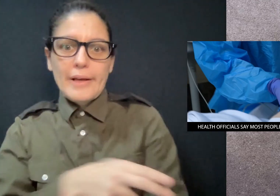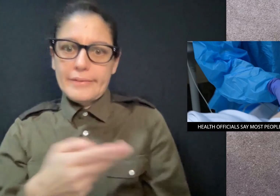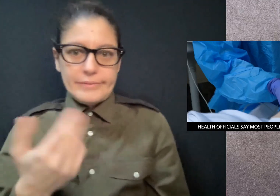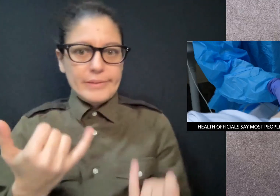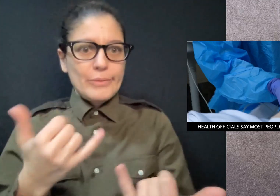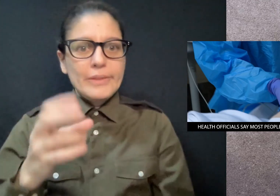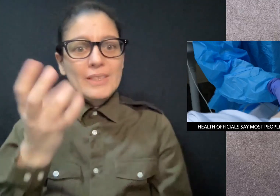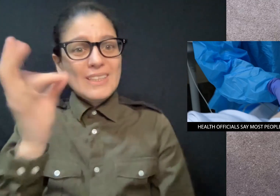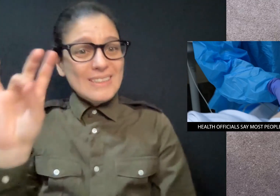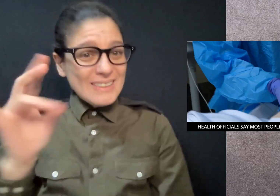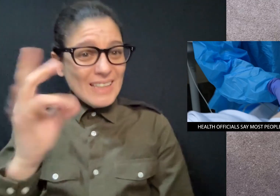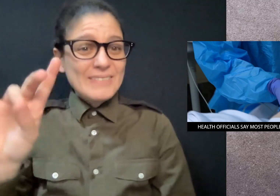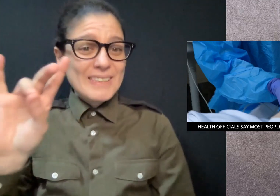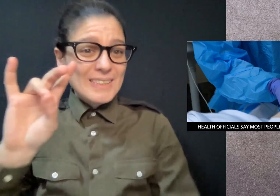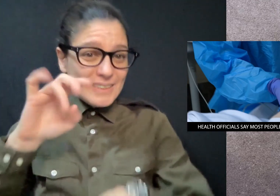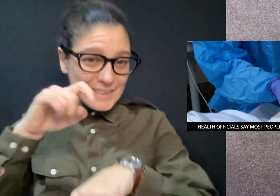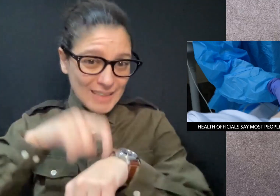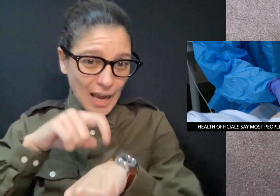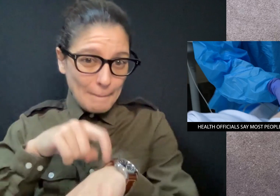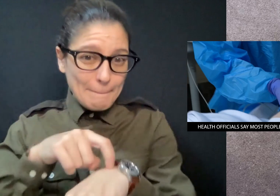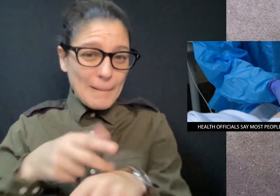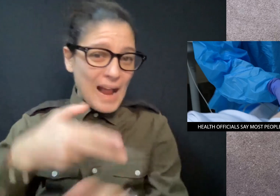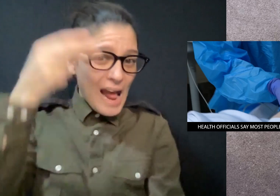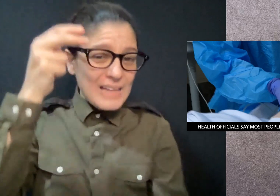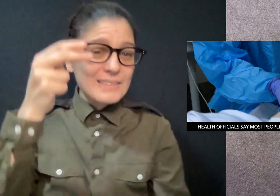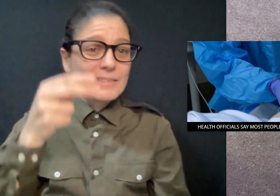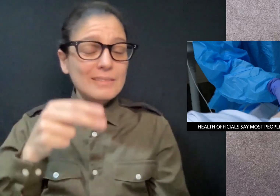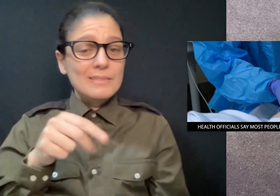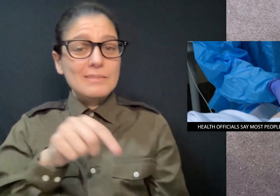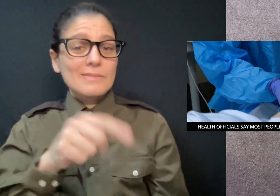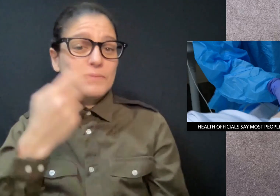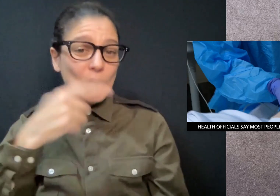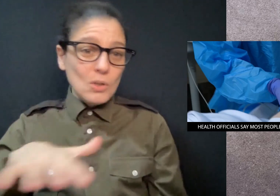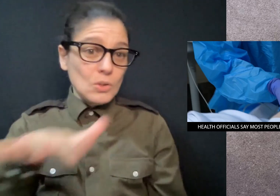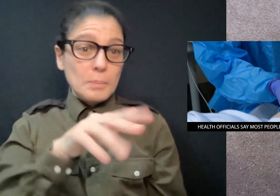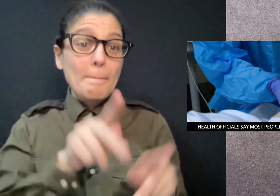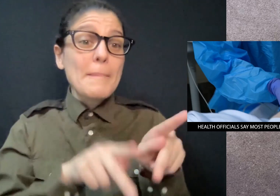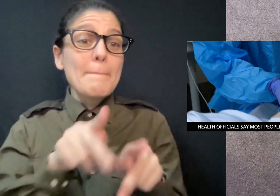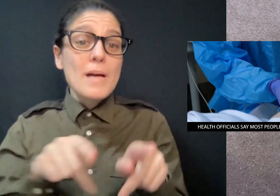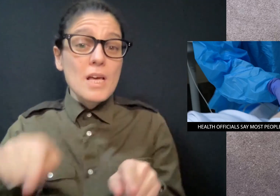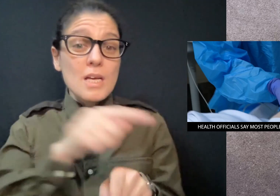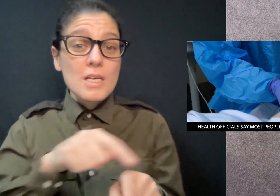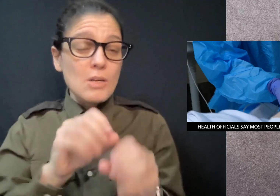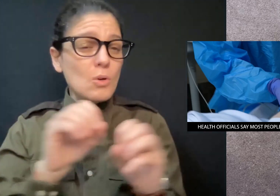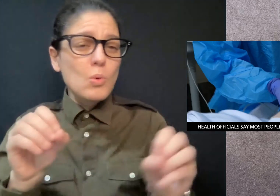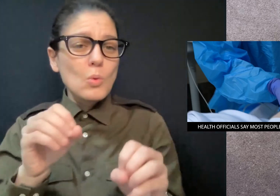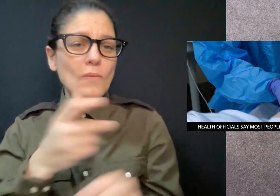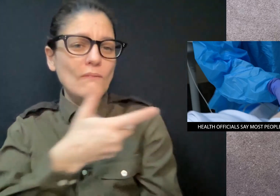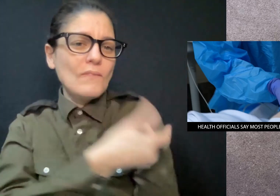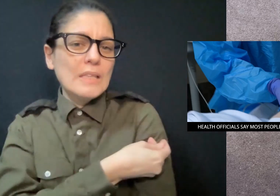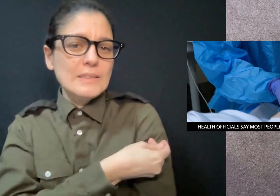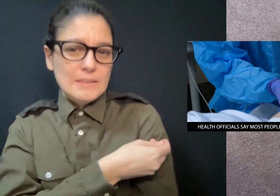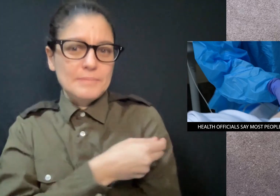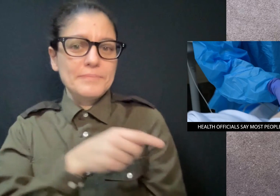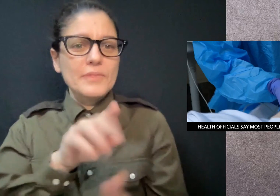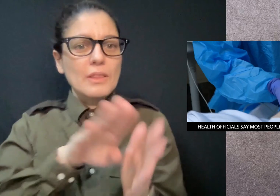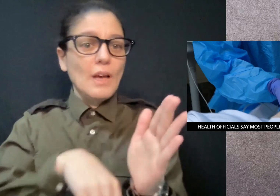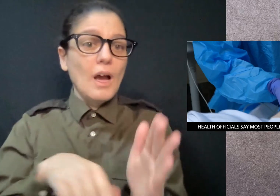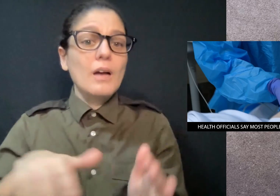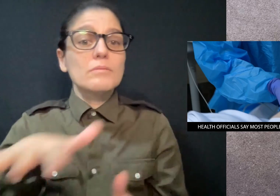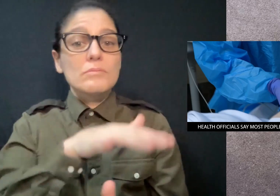of hospitalization is now 17 times higher for unvaccinated people than